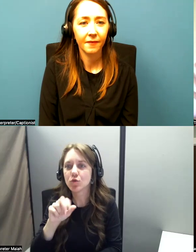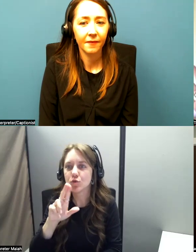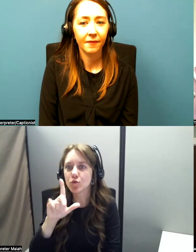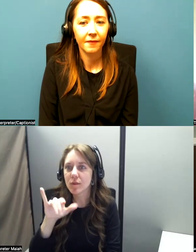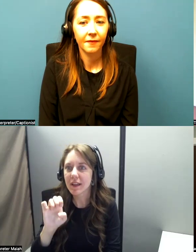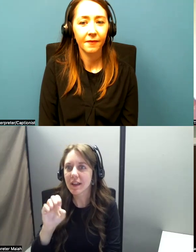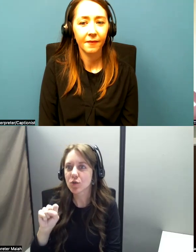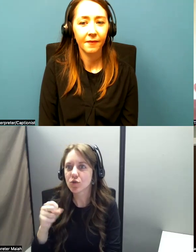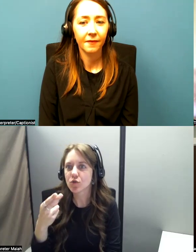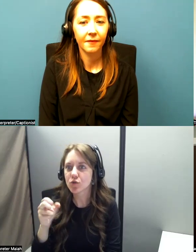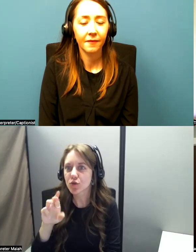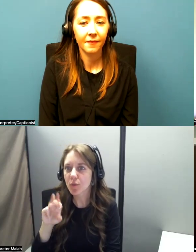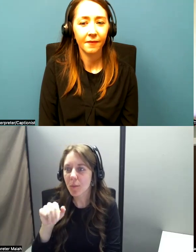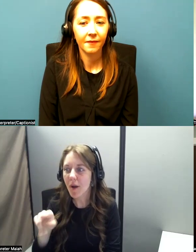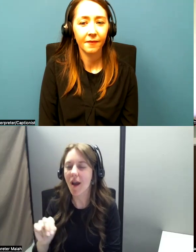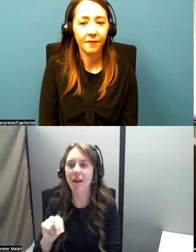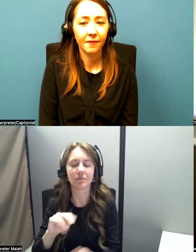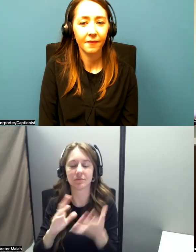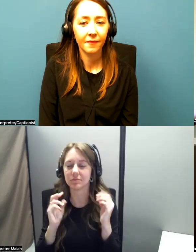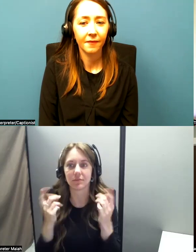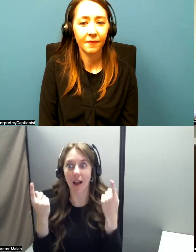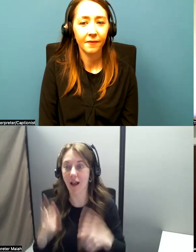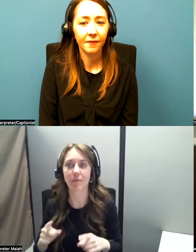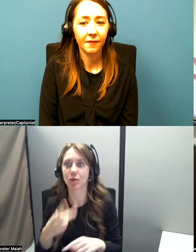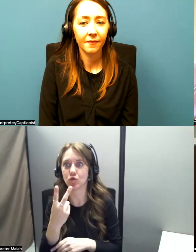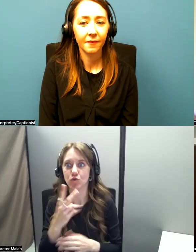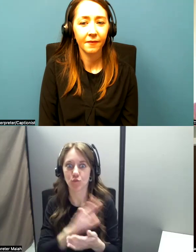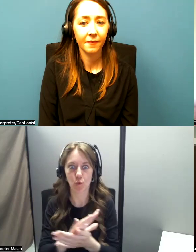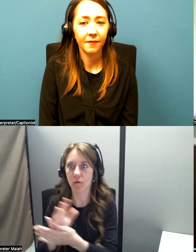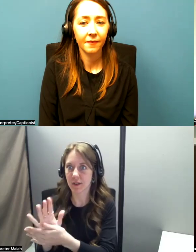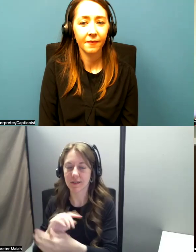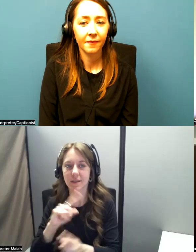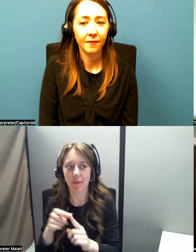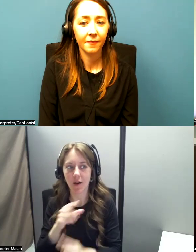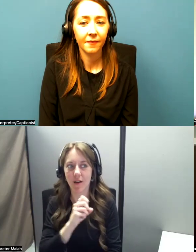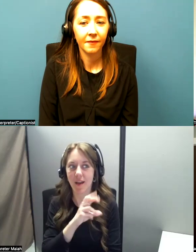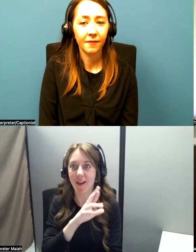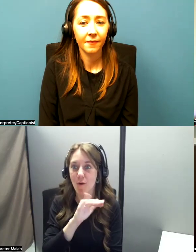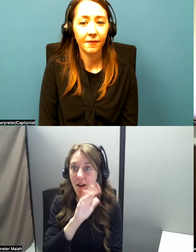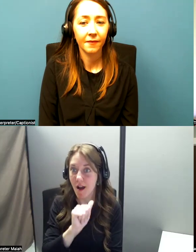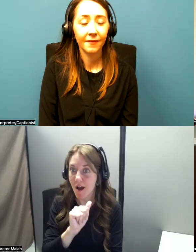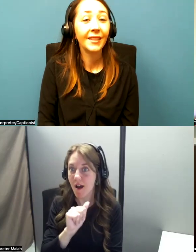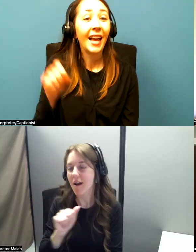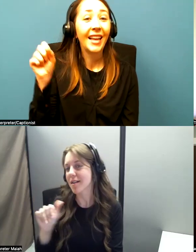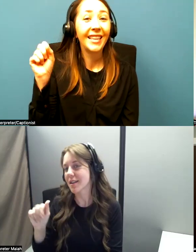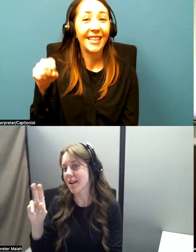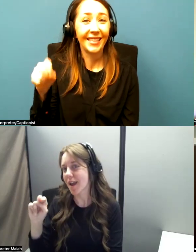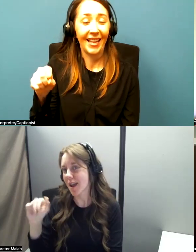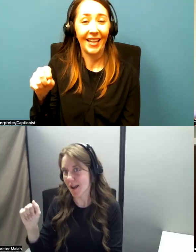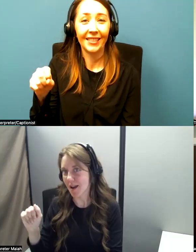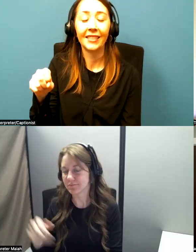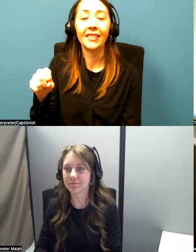boom, it became two movies about Anka and then Anna. Yes,